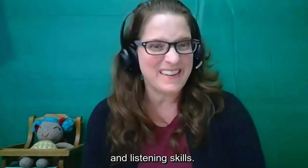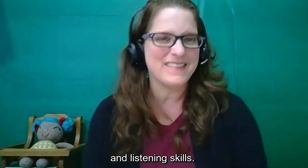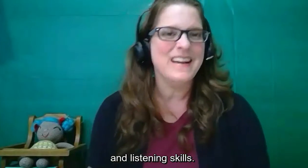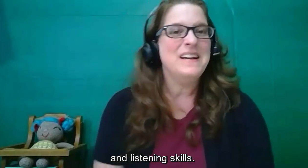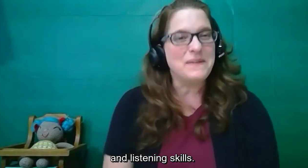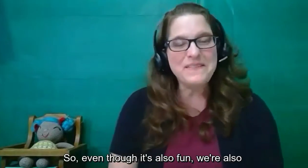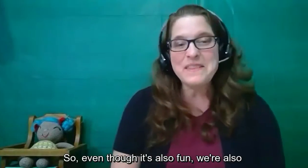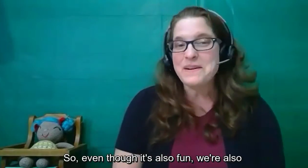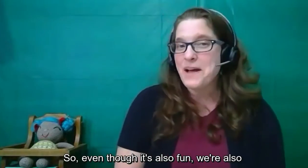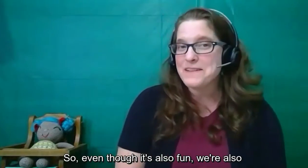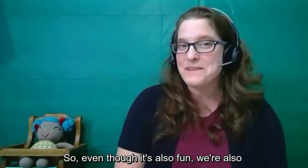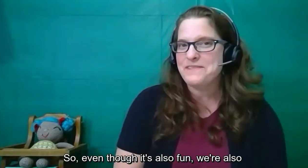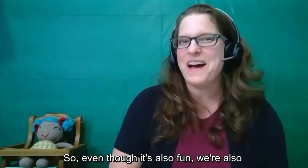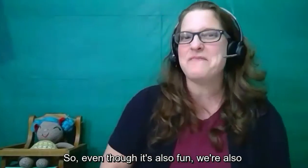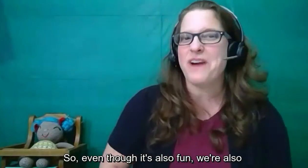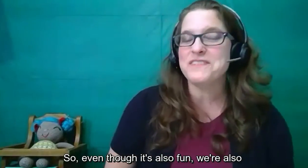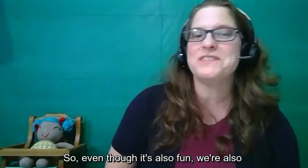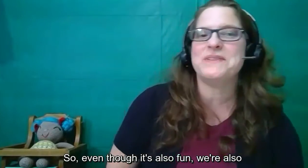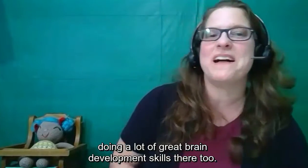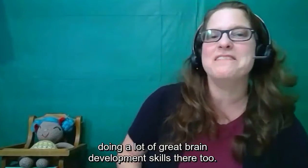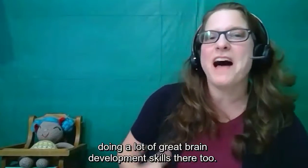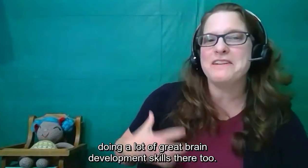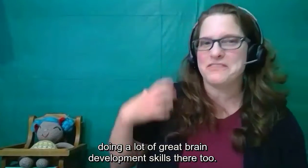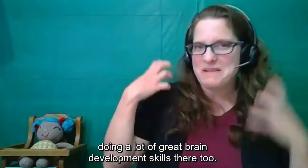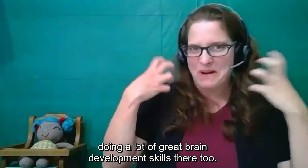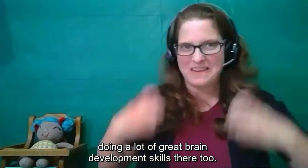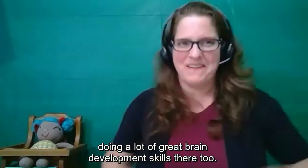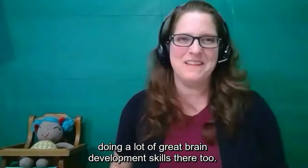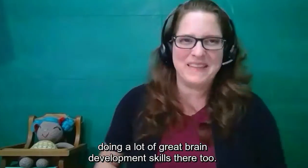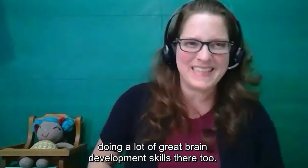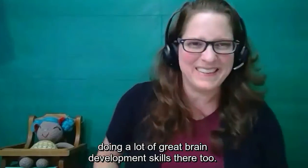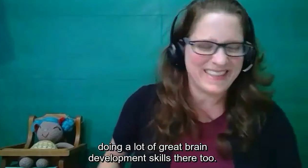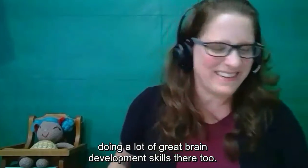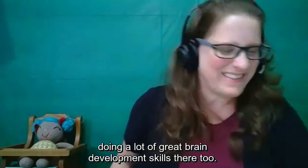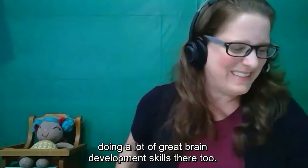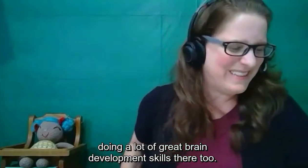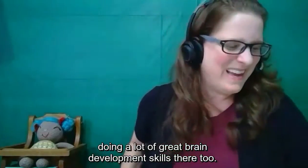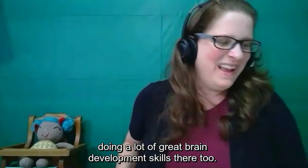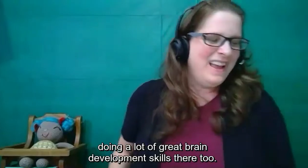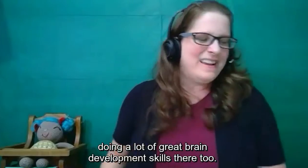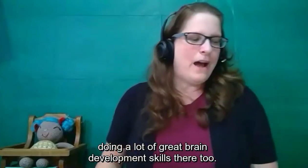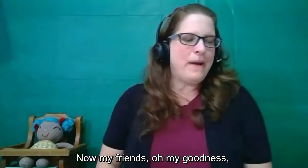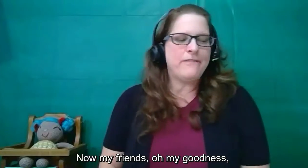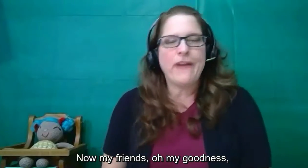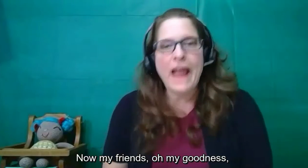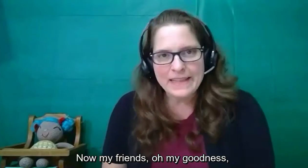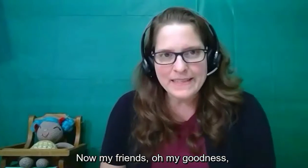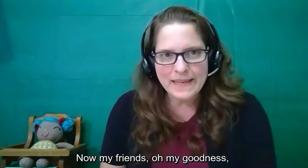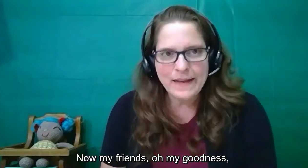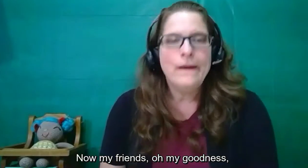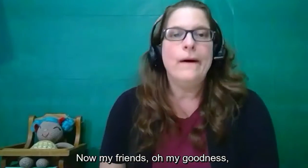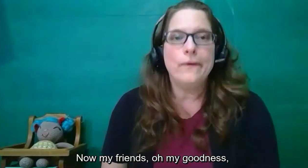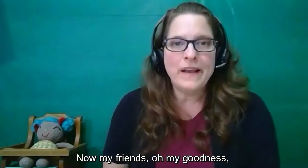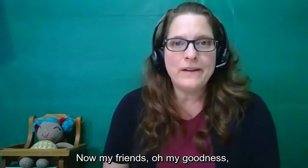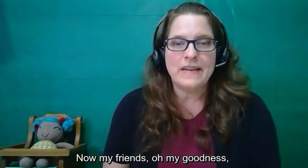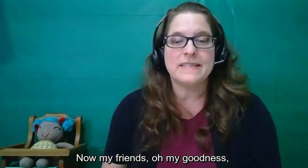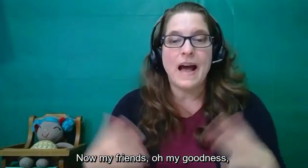skills. So even though it's also fun, we're also doing a lot of great brain development skills there too. Now, my friends, oh my goodness, I'm